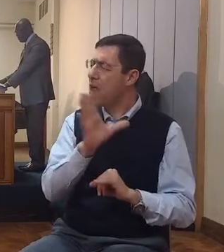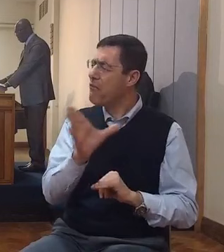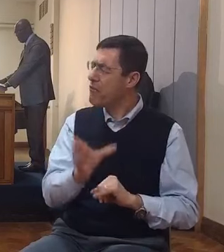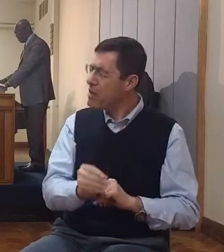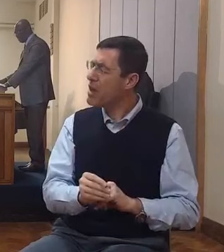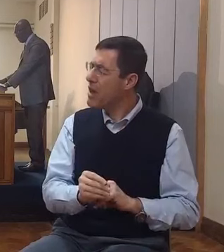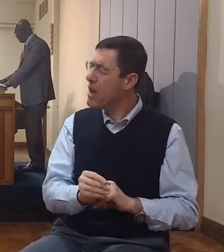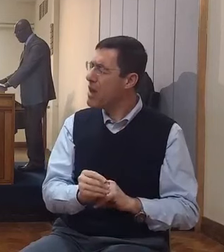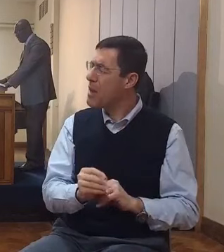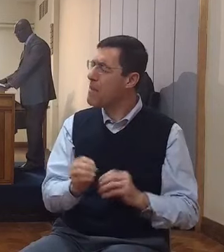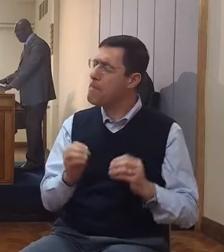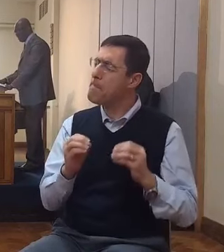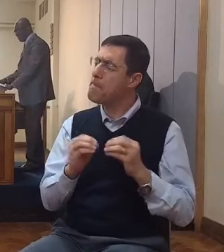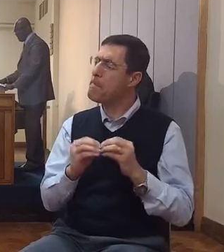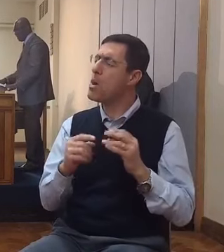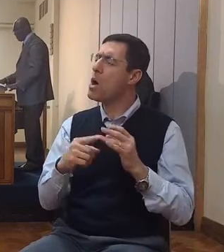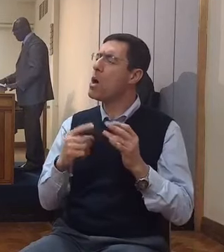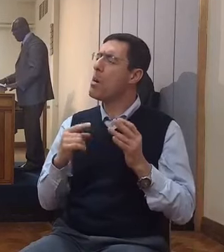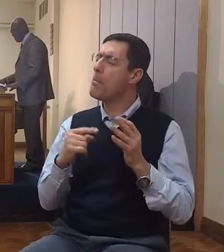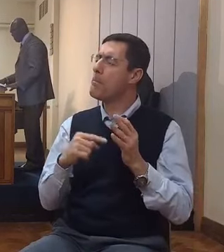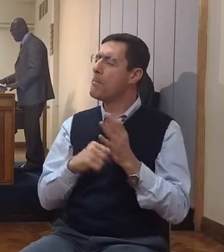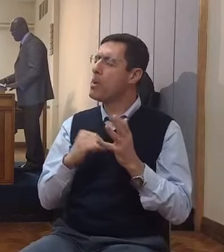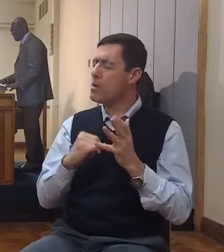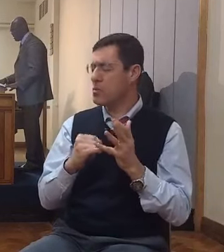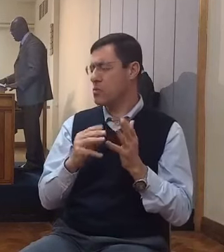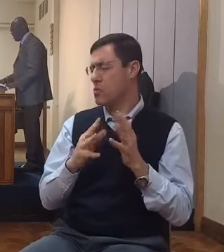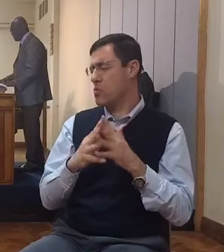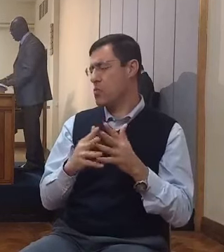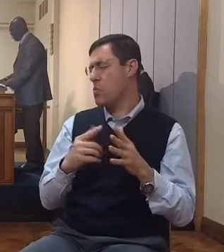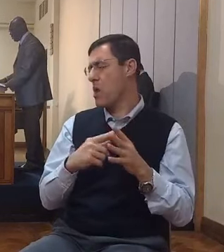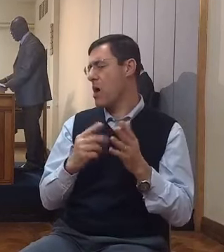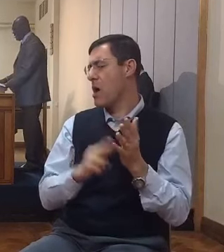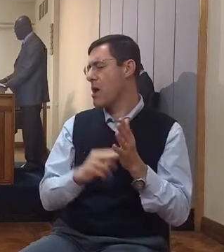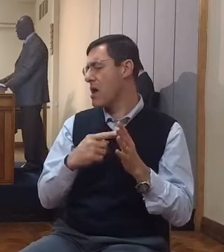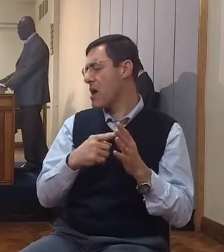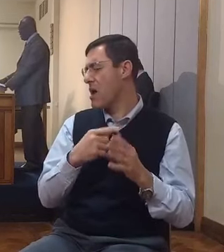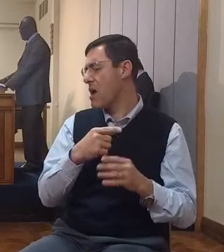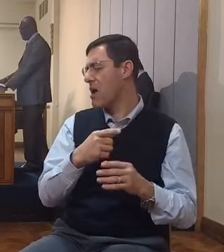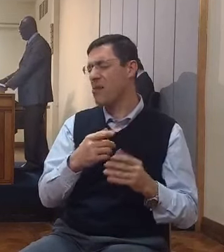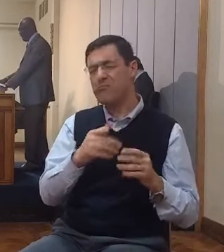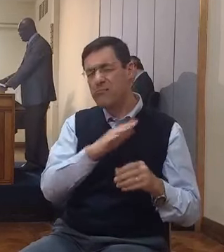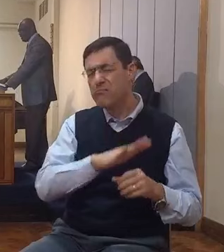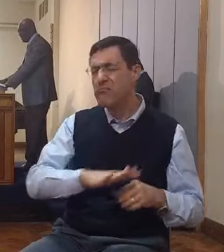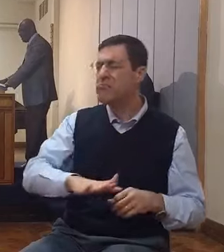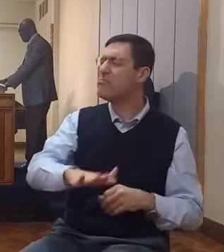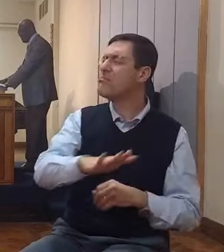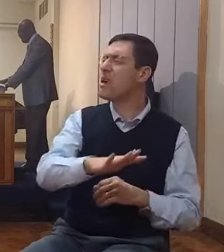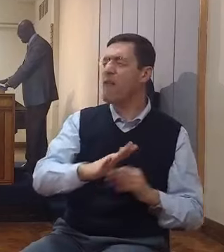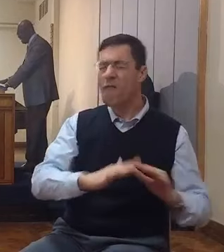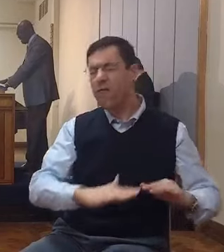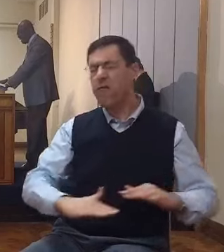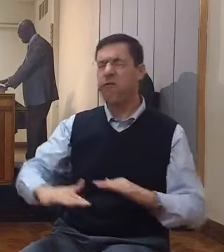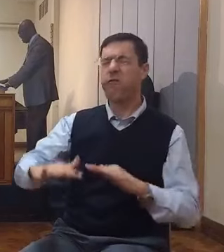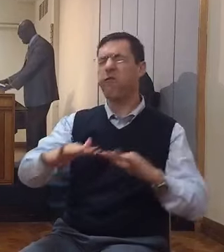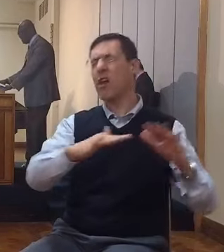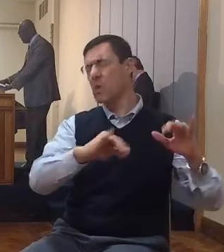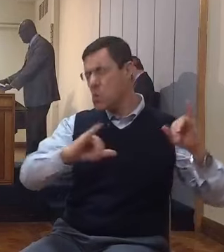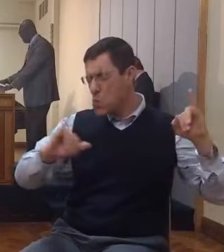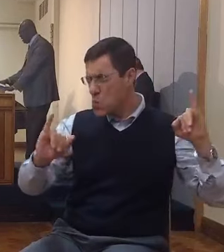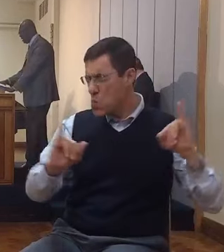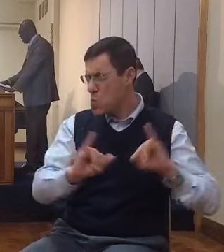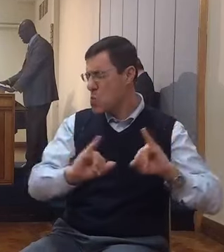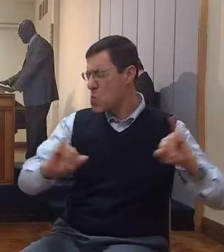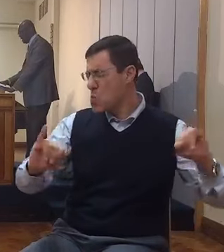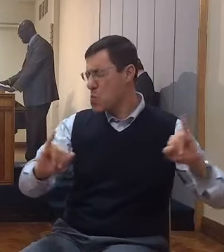in Botswana, in those areas, Lord, where floods have devastated